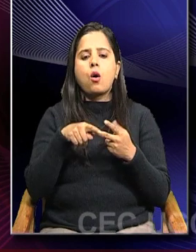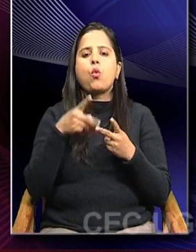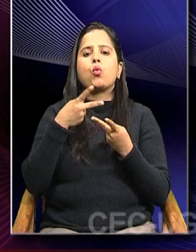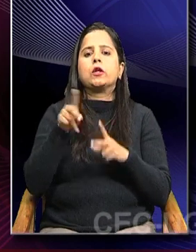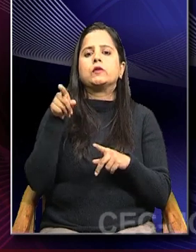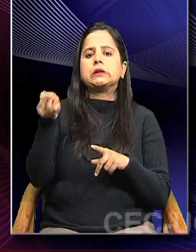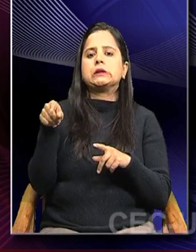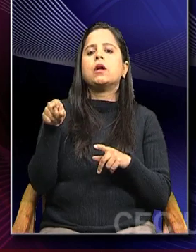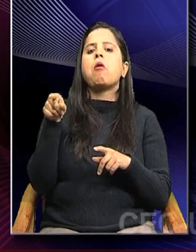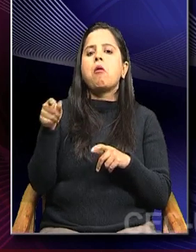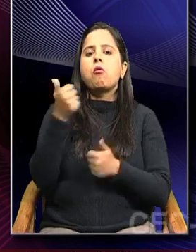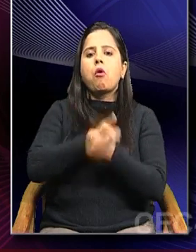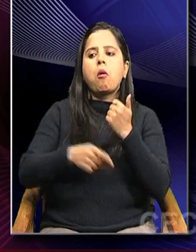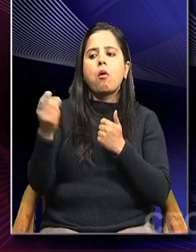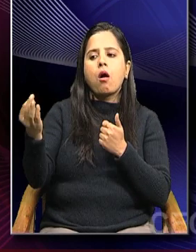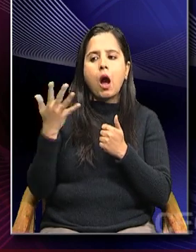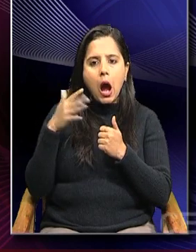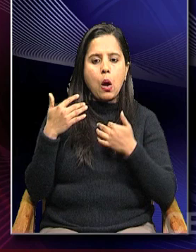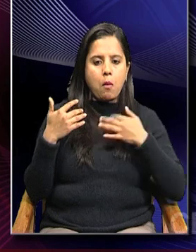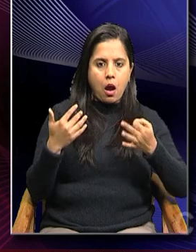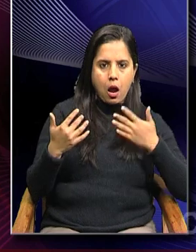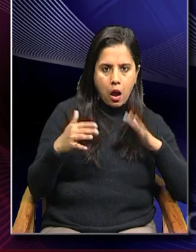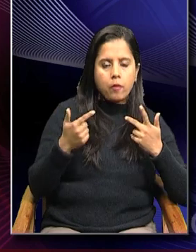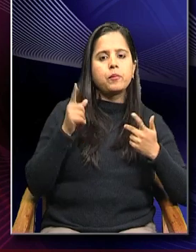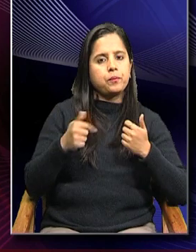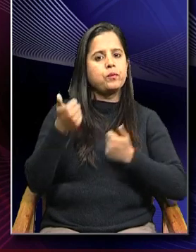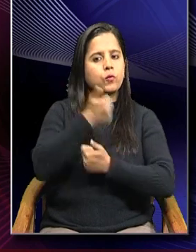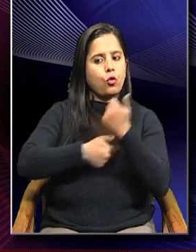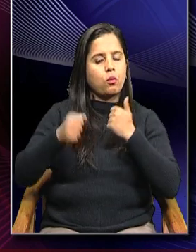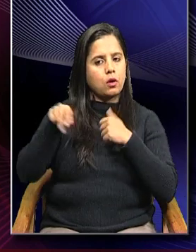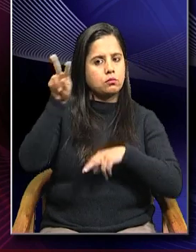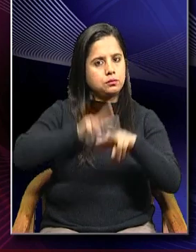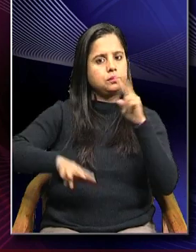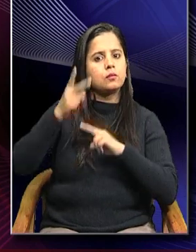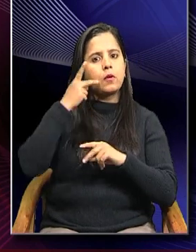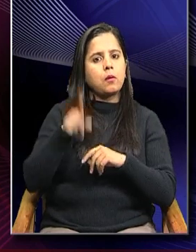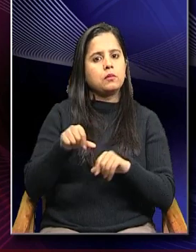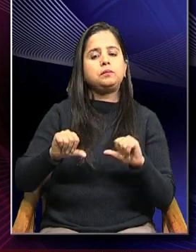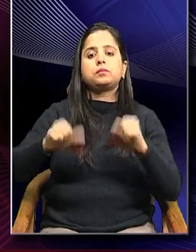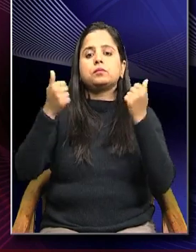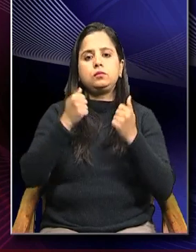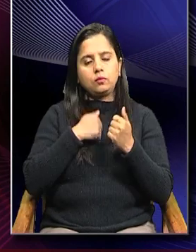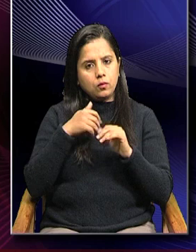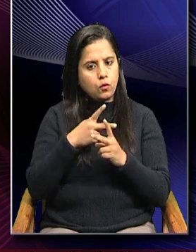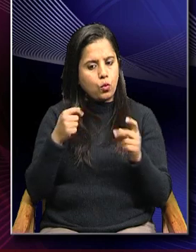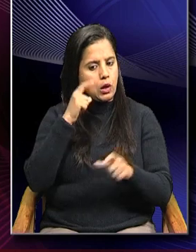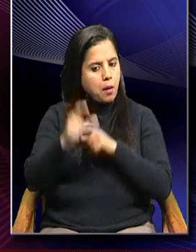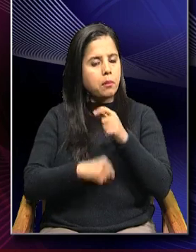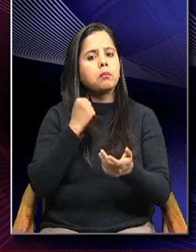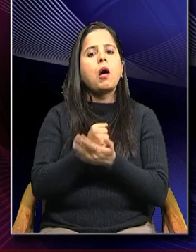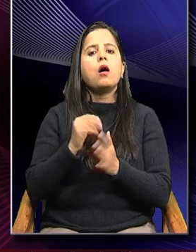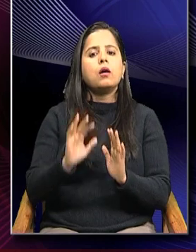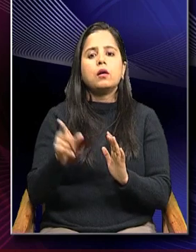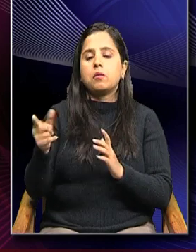from our competitors. So we have to conduct competitors analysis for success of our own company. A